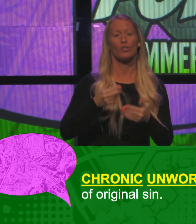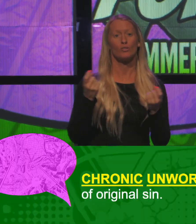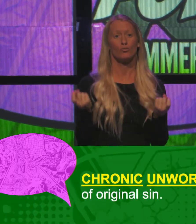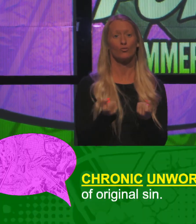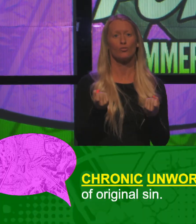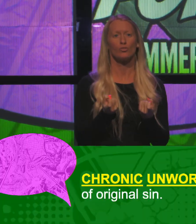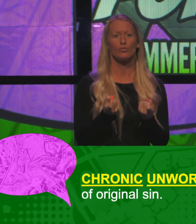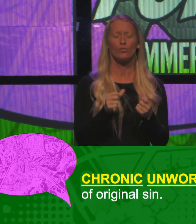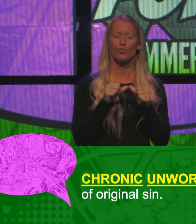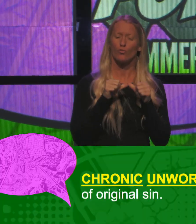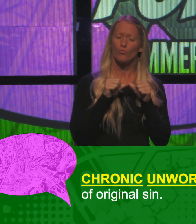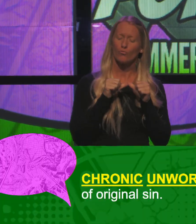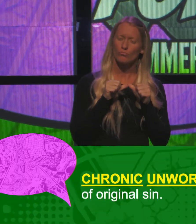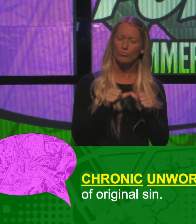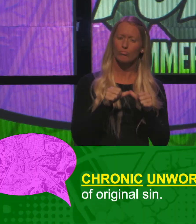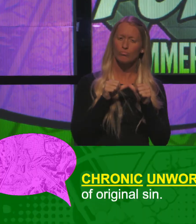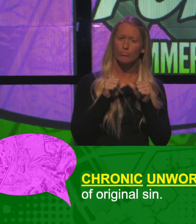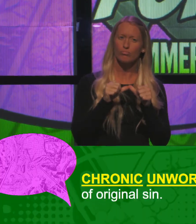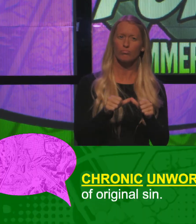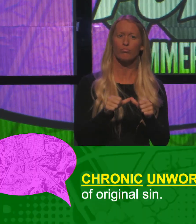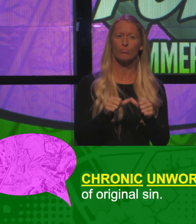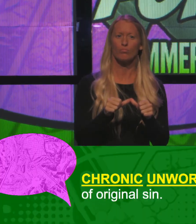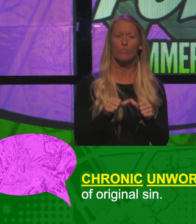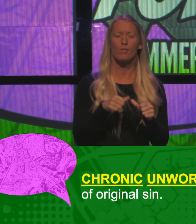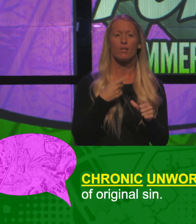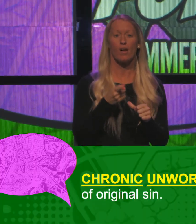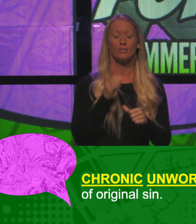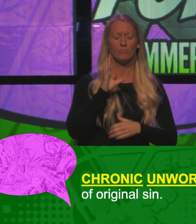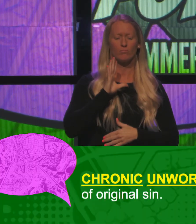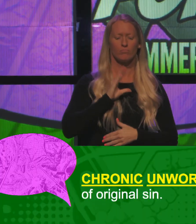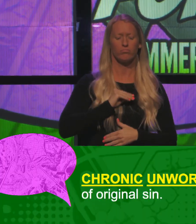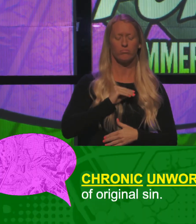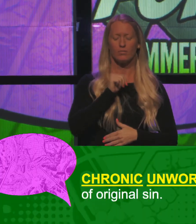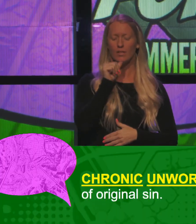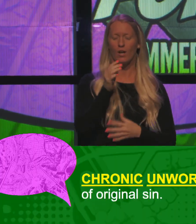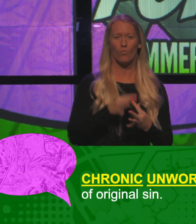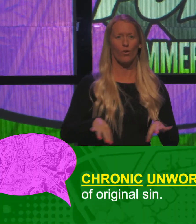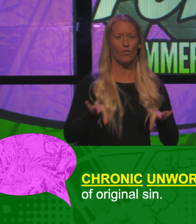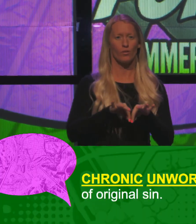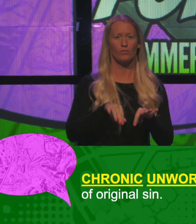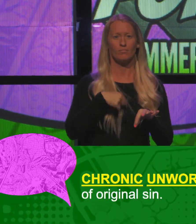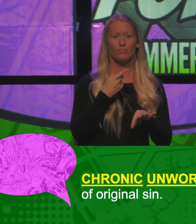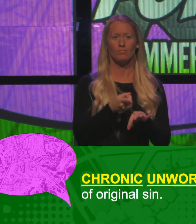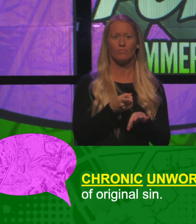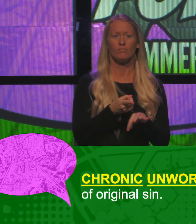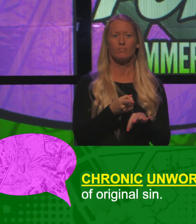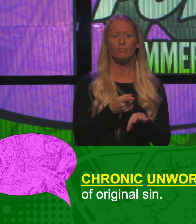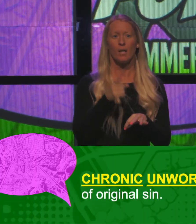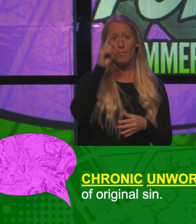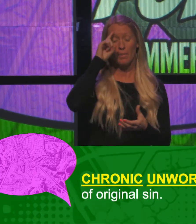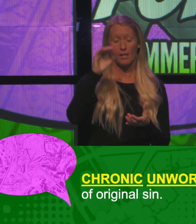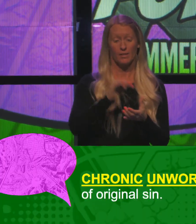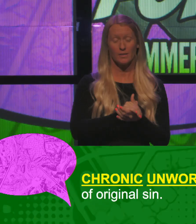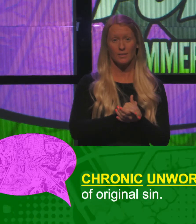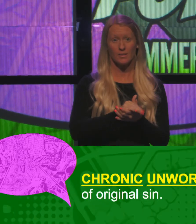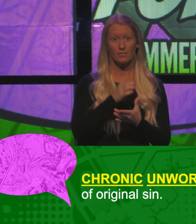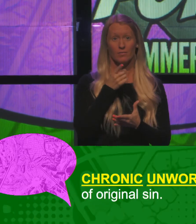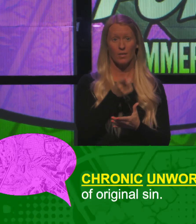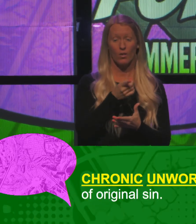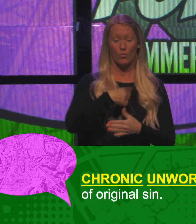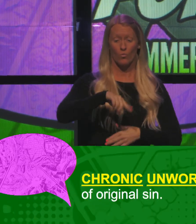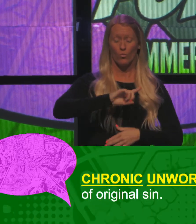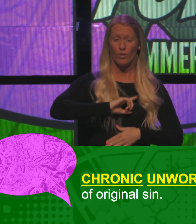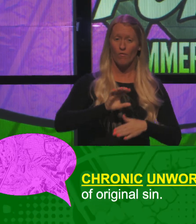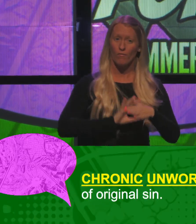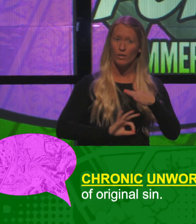it thrives under this doctrine. It's basically a belief that we are fundamentally flawed at our core, and it is chronic,